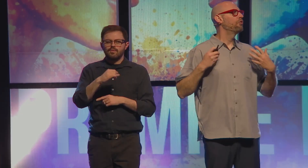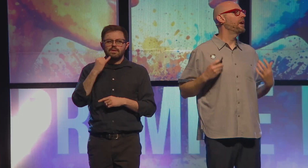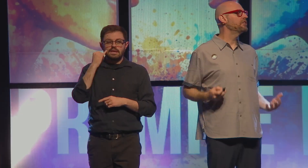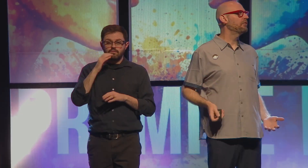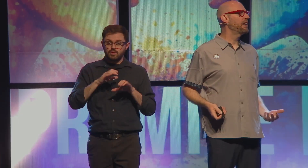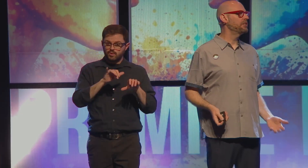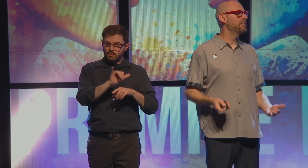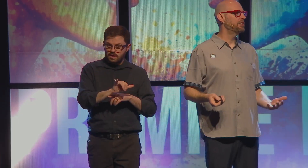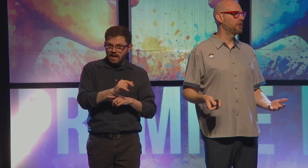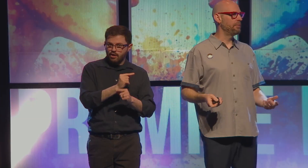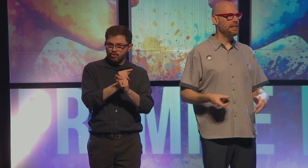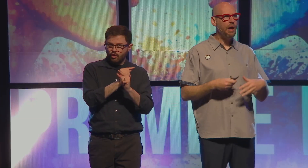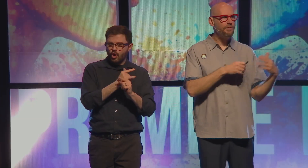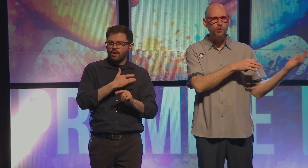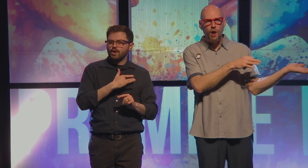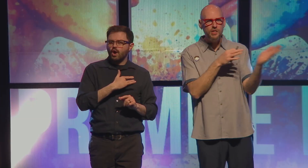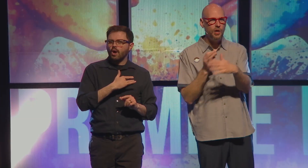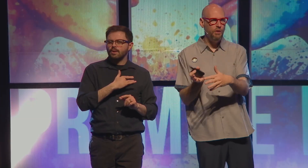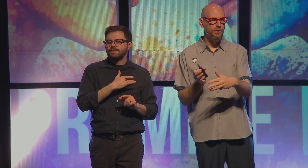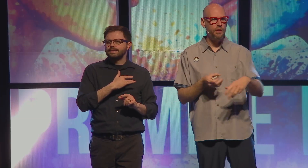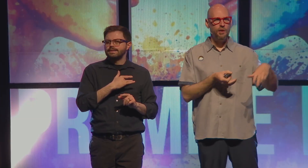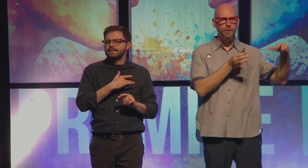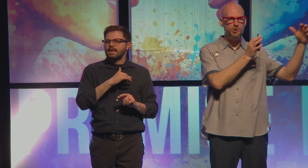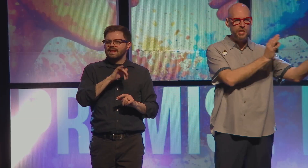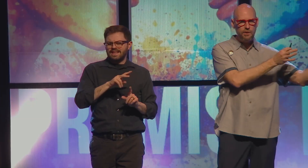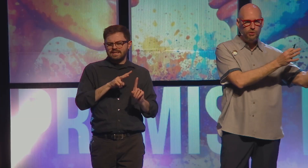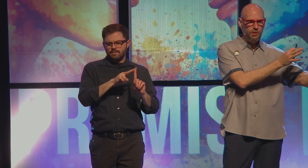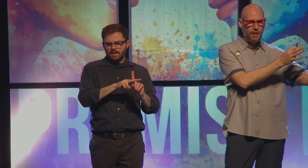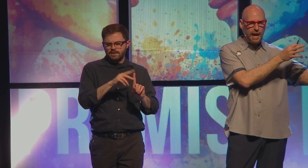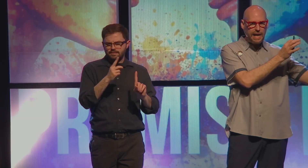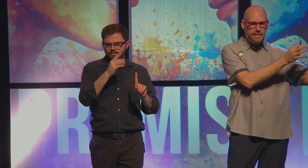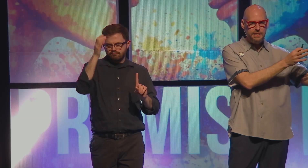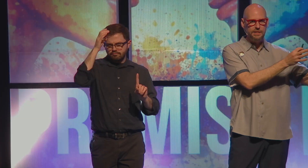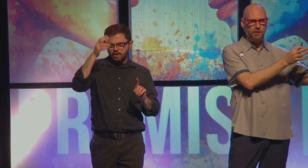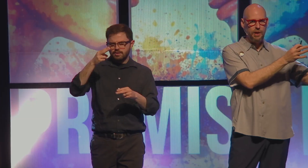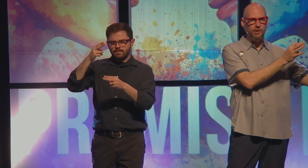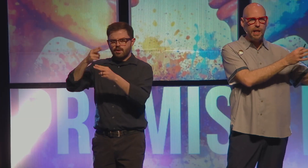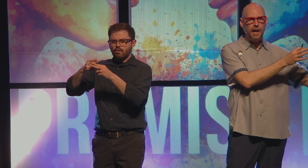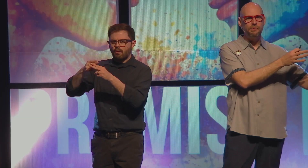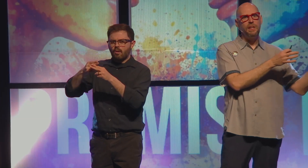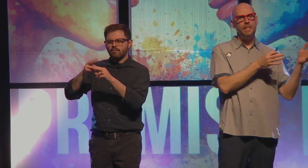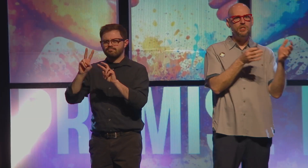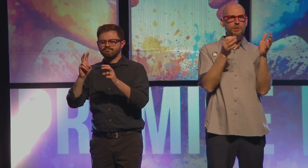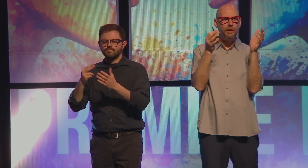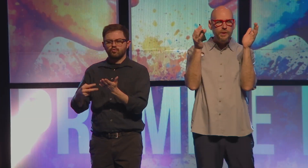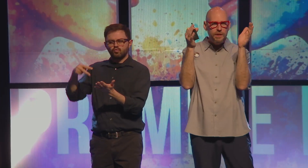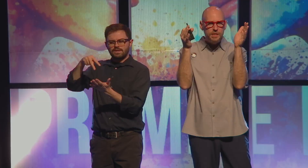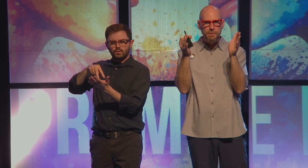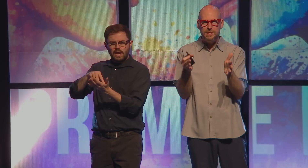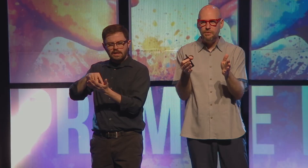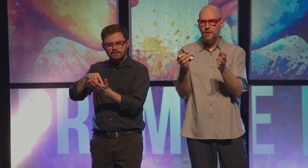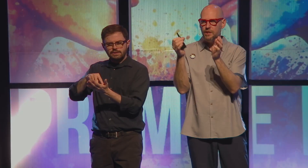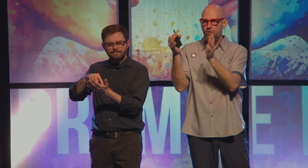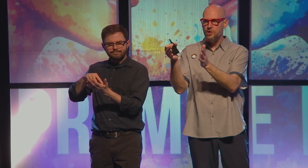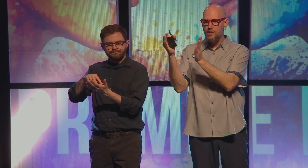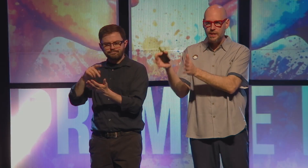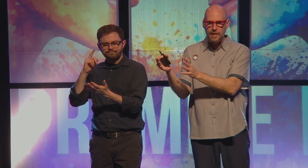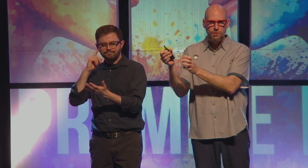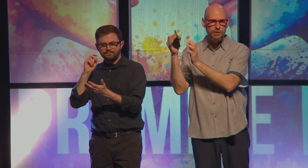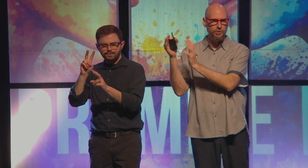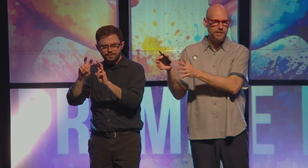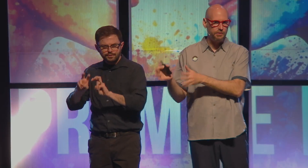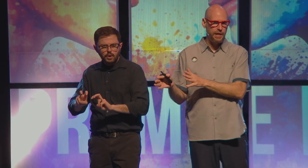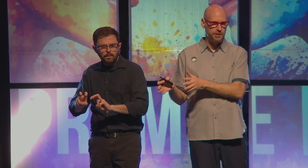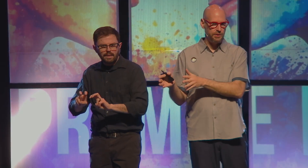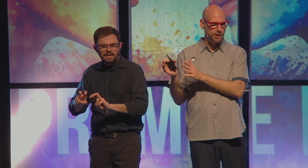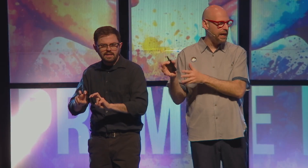call resurrection discernment. Now, I've crossed over from general ideas around life into a very specific Christian